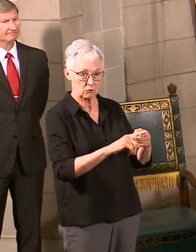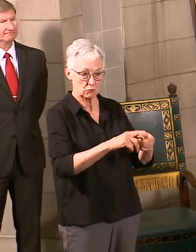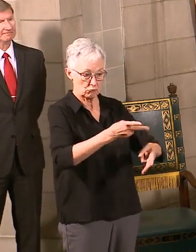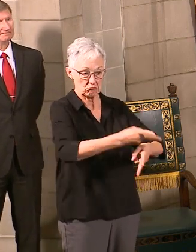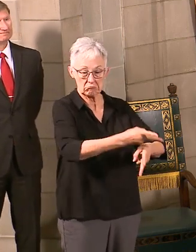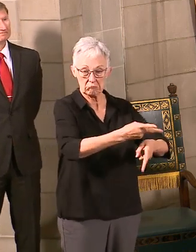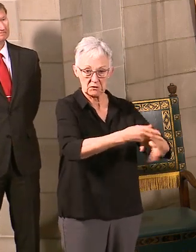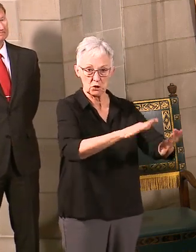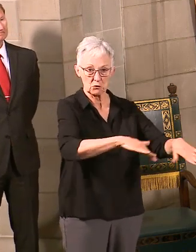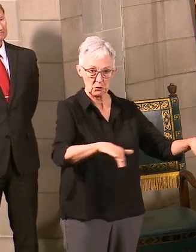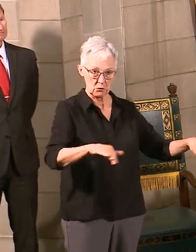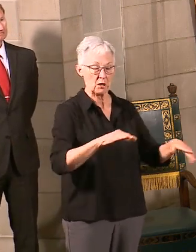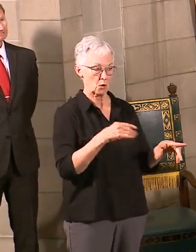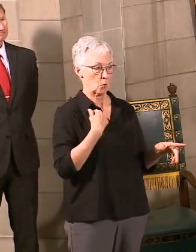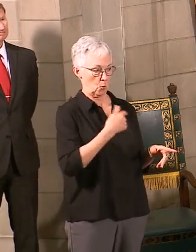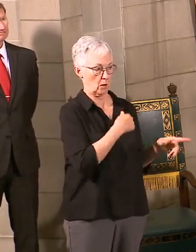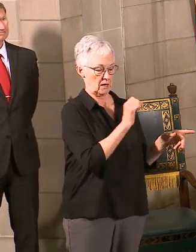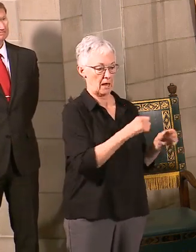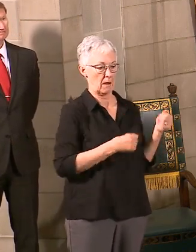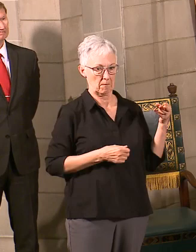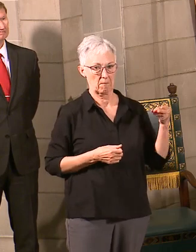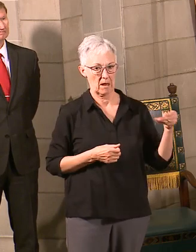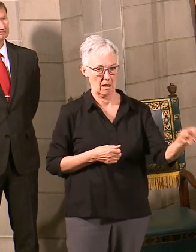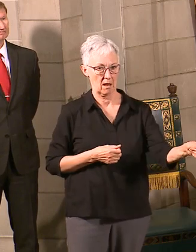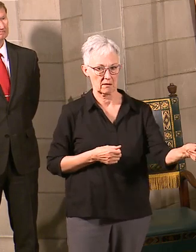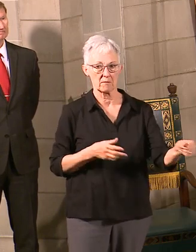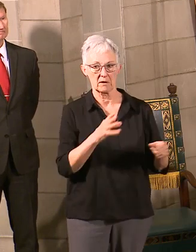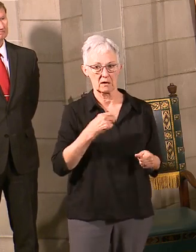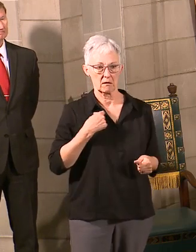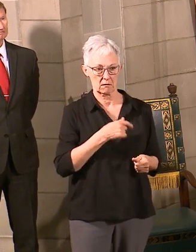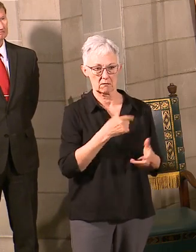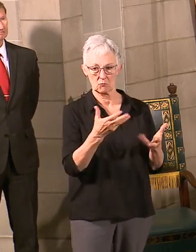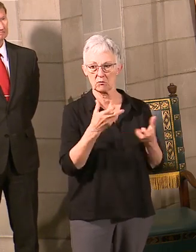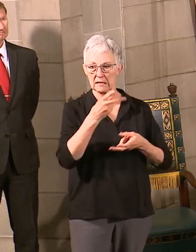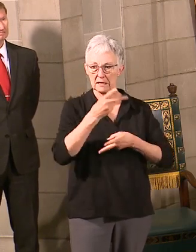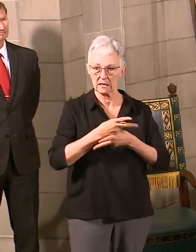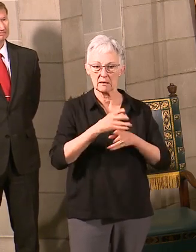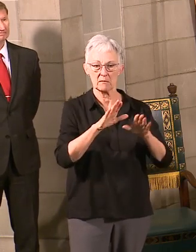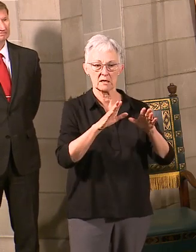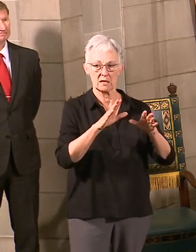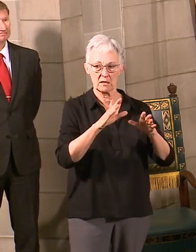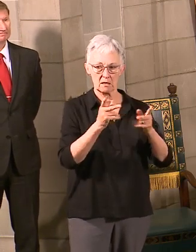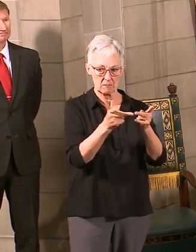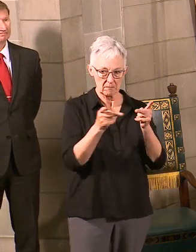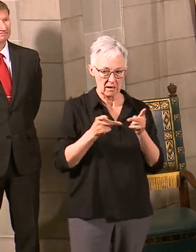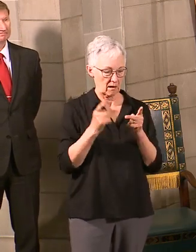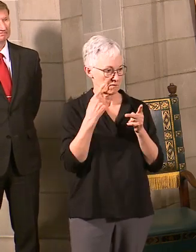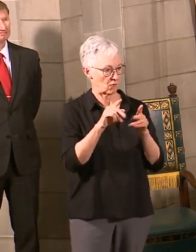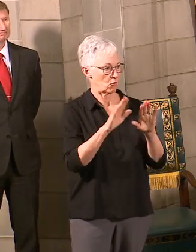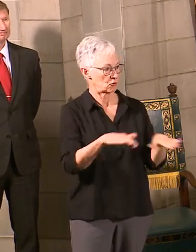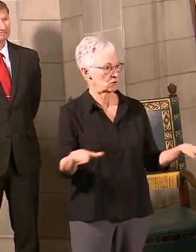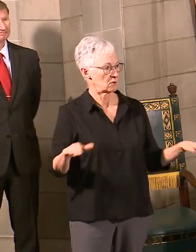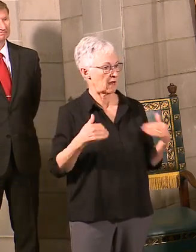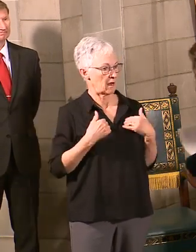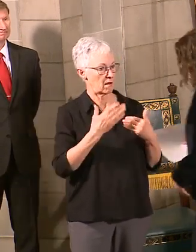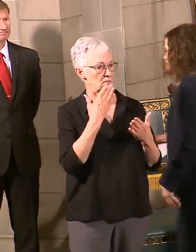local communities by ensuring we maintain the child care network across our state. Thank you.